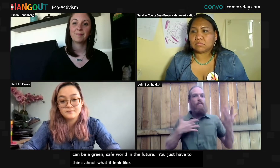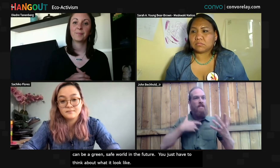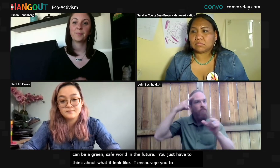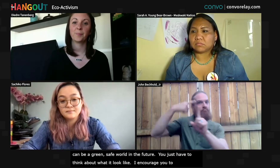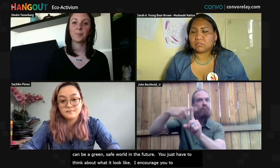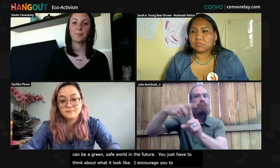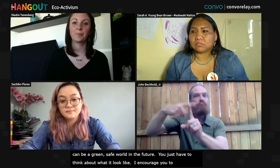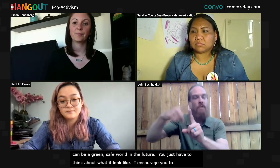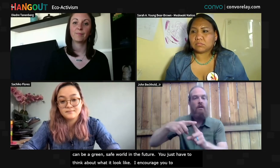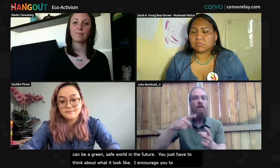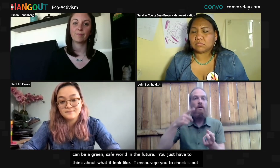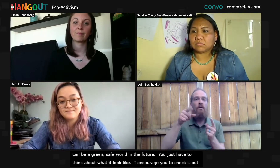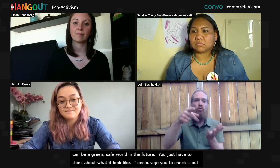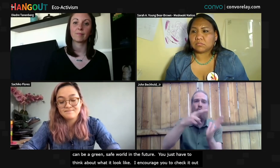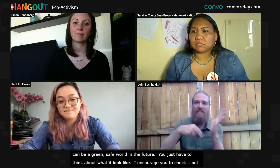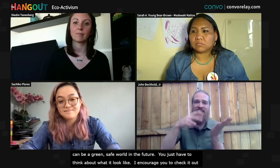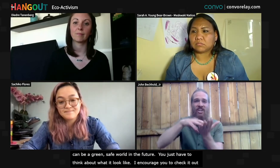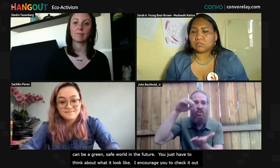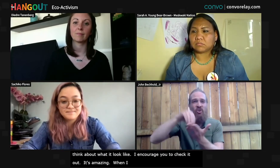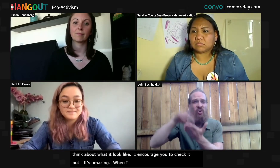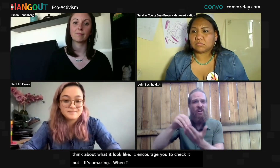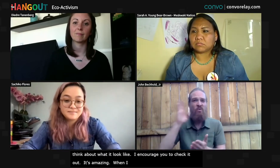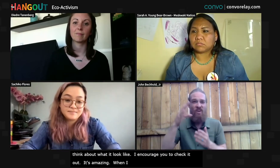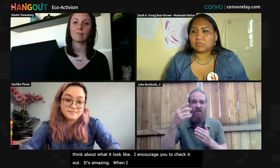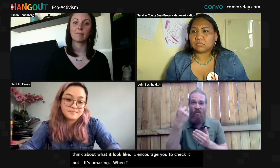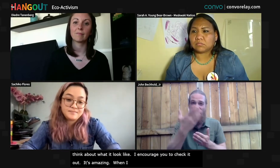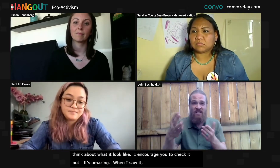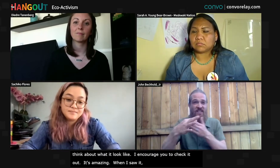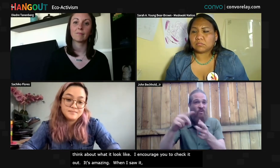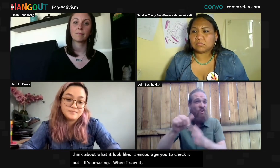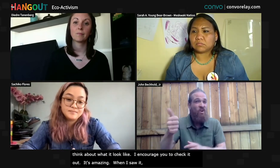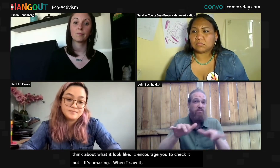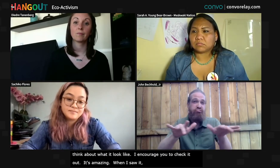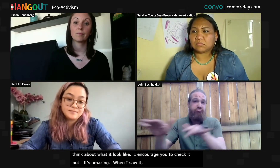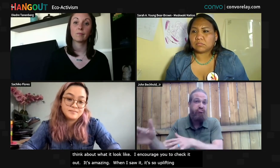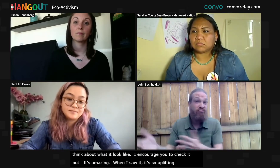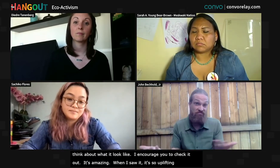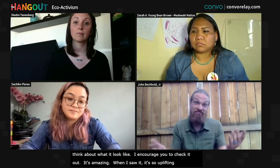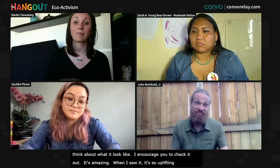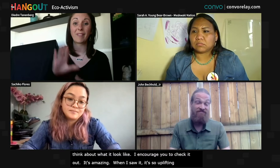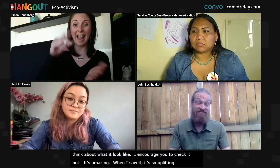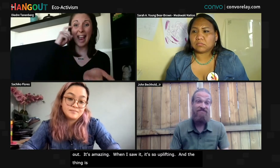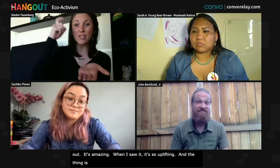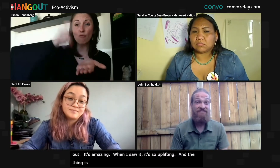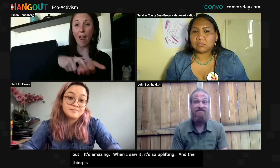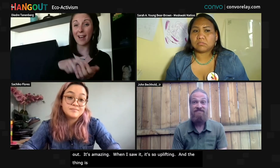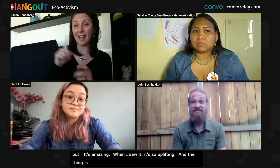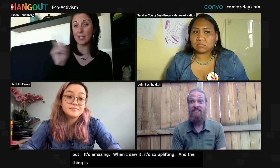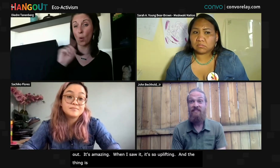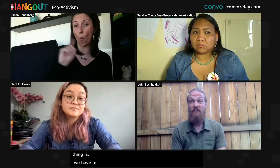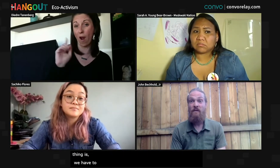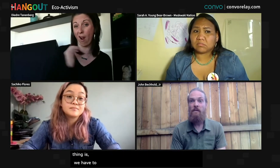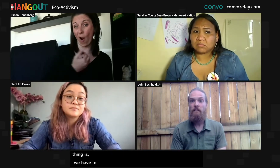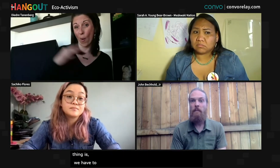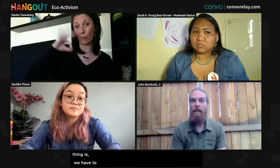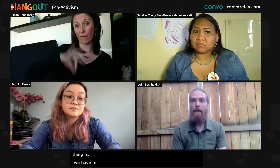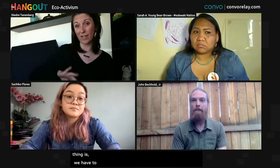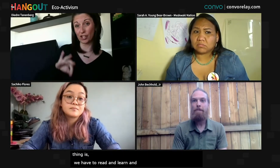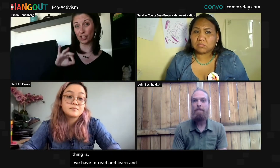I saw it, it's so uplifting. And the thing is, we got to read and learn, and one thing will lead to another.